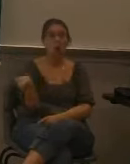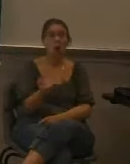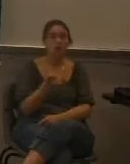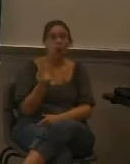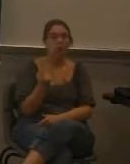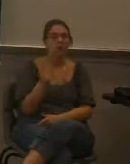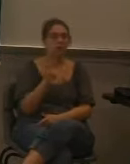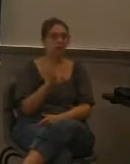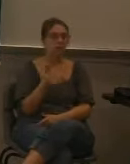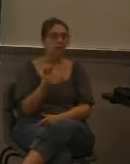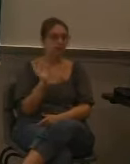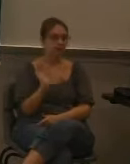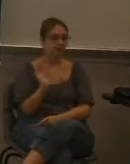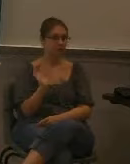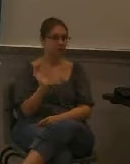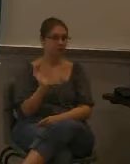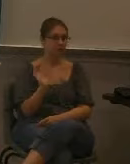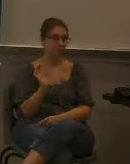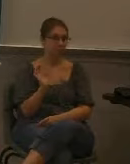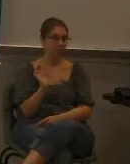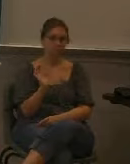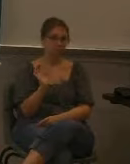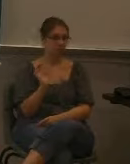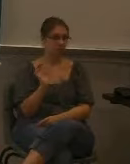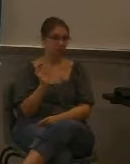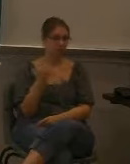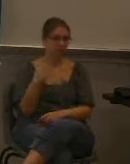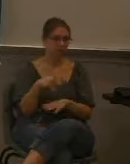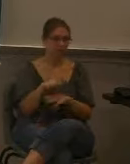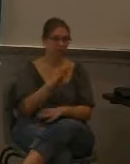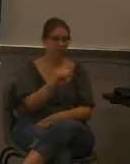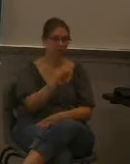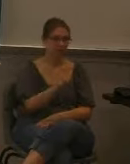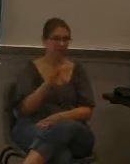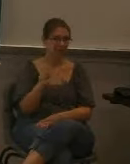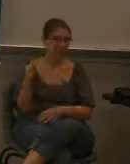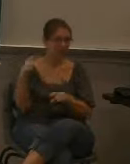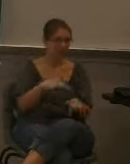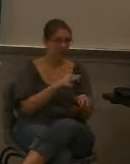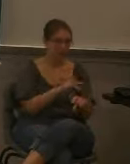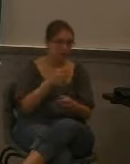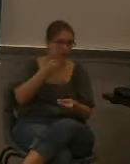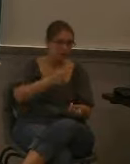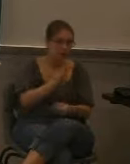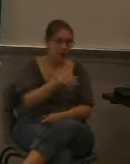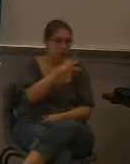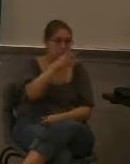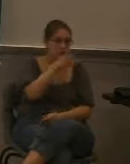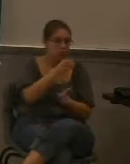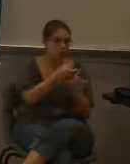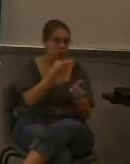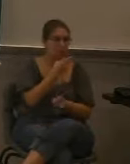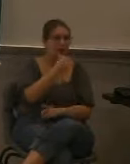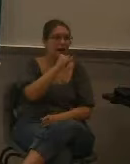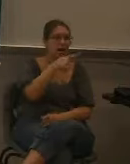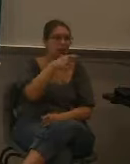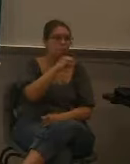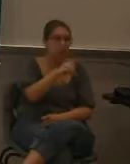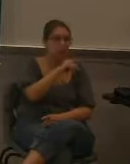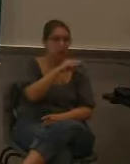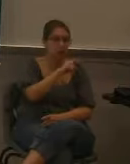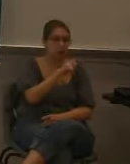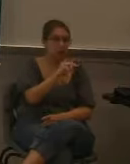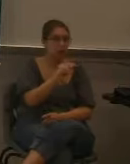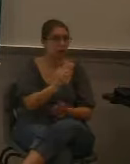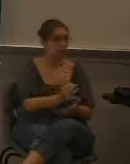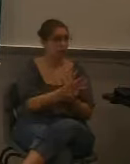C. It was sitting at the base of the Cascades and it was fed by water from basically the hypolimnion of a bunch of lakes that